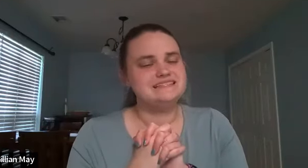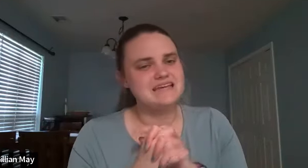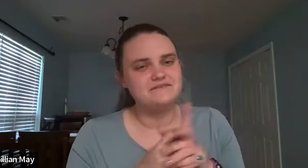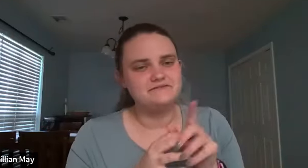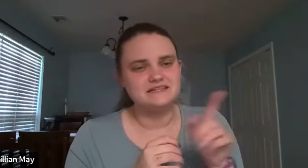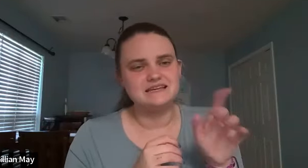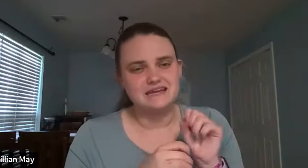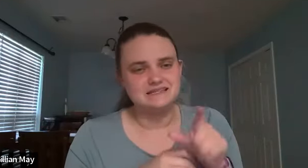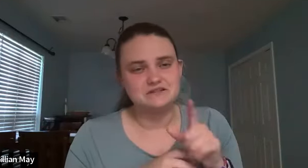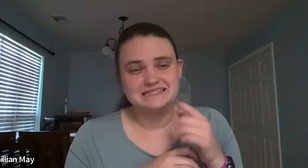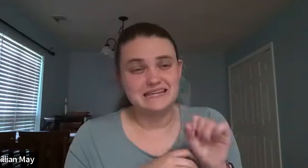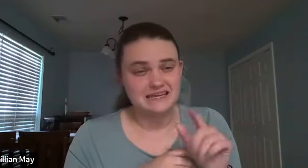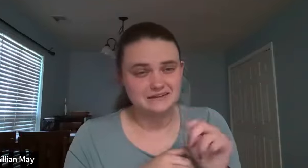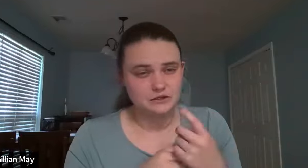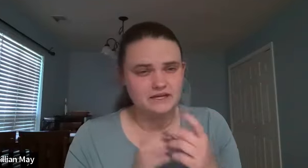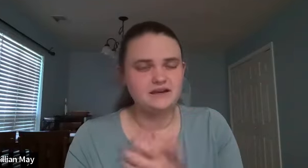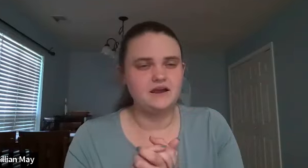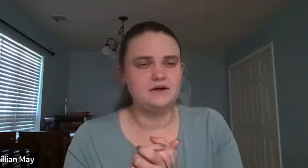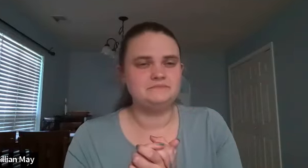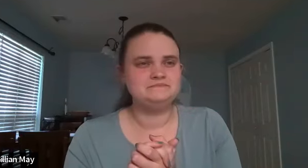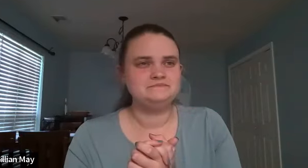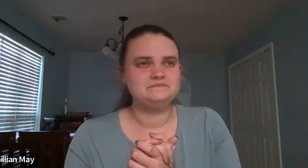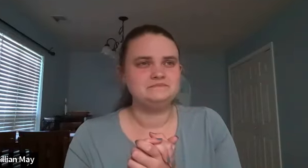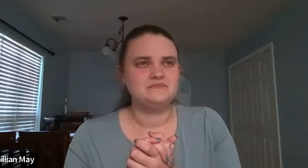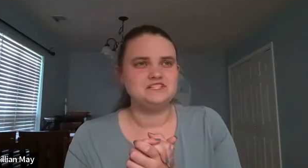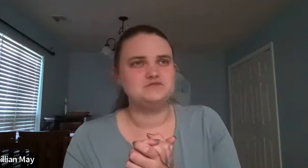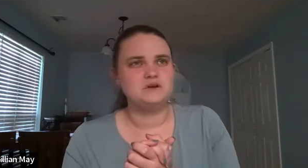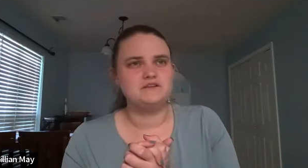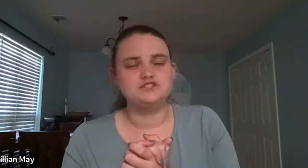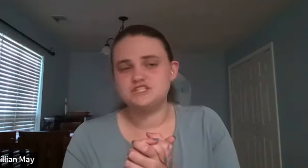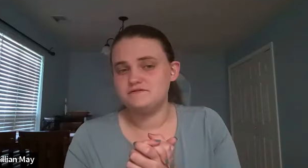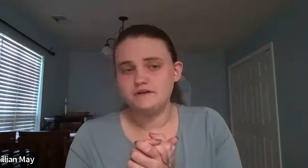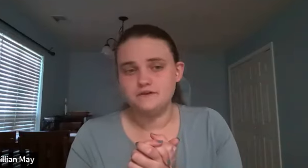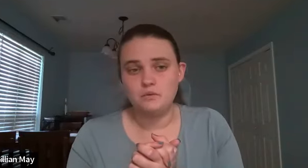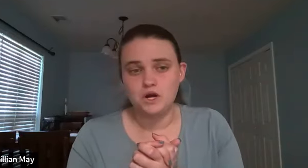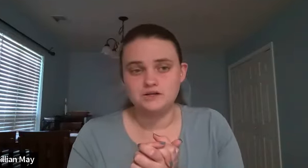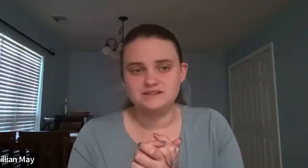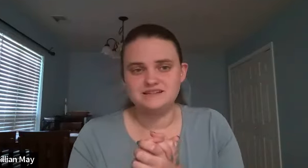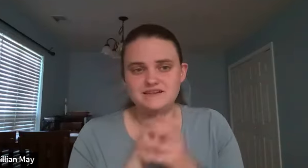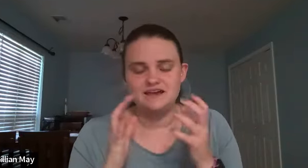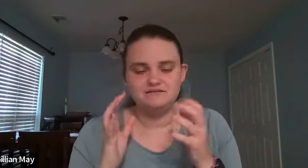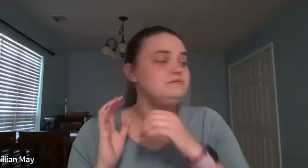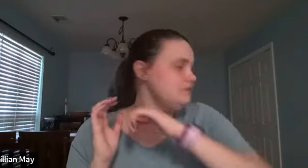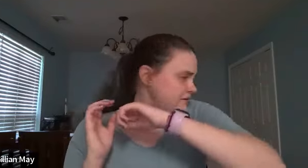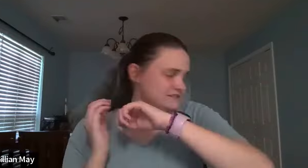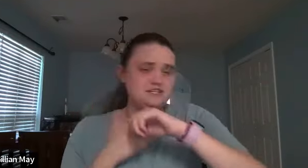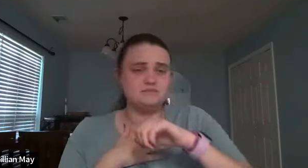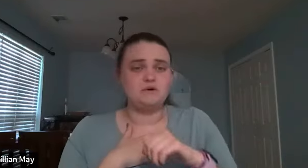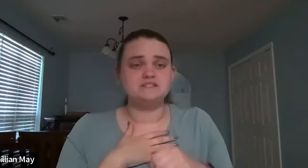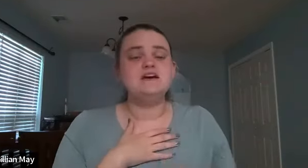It's deaf, it's like ASL slang a little bit. That's just one of, there's just very few words, like, excuse me, words,